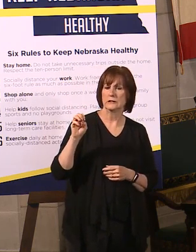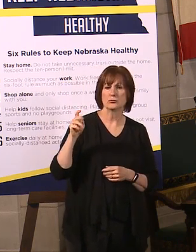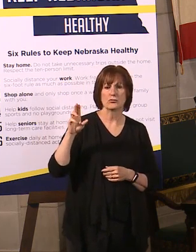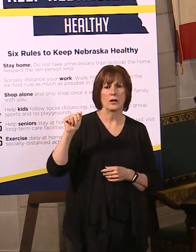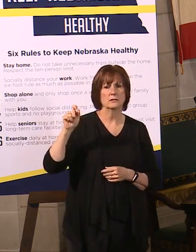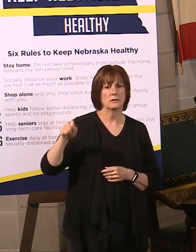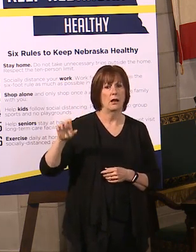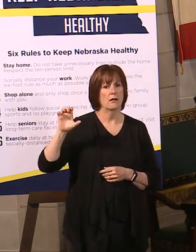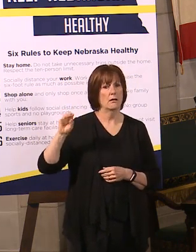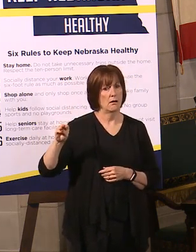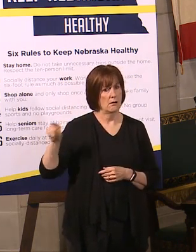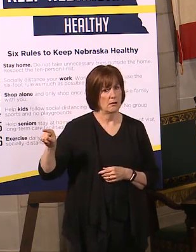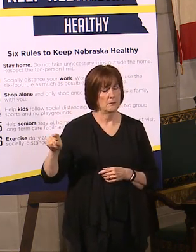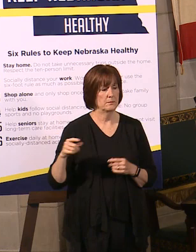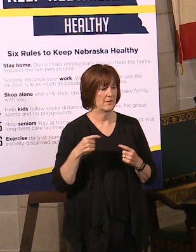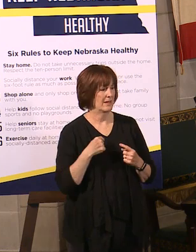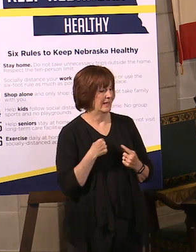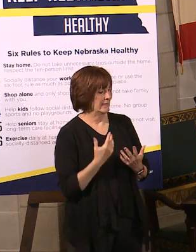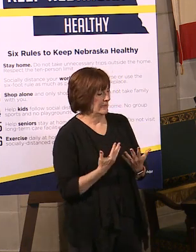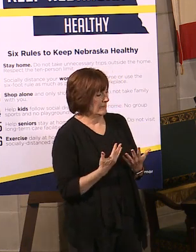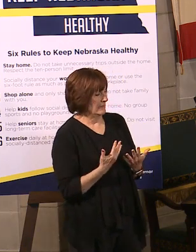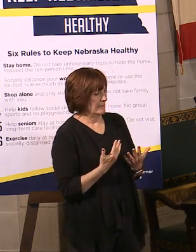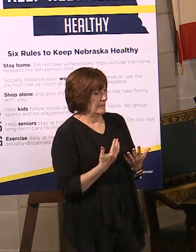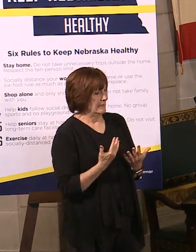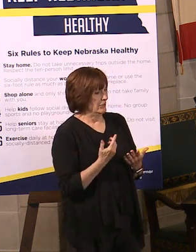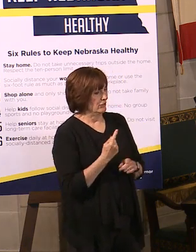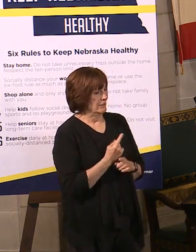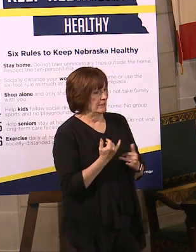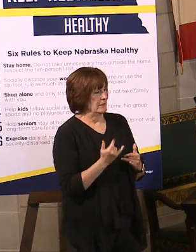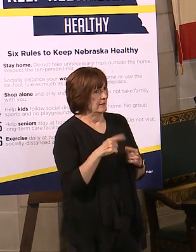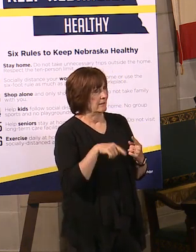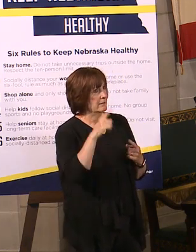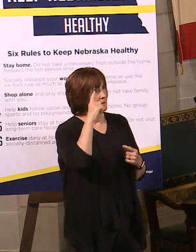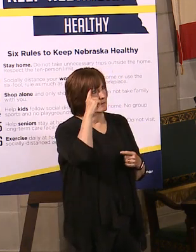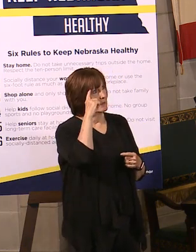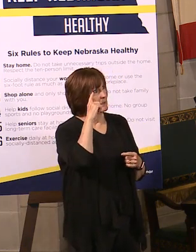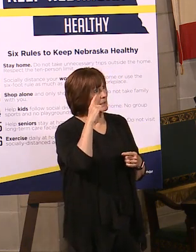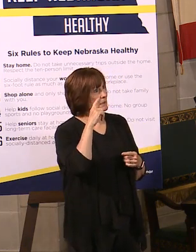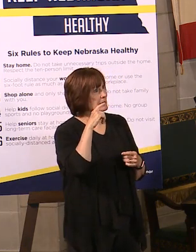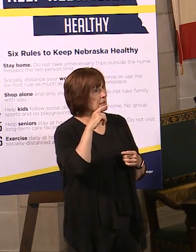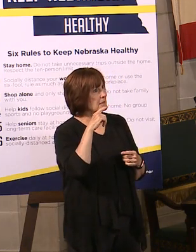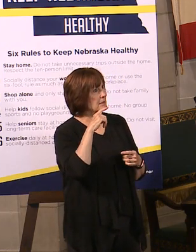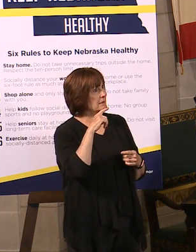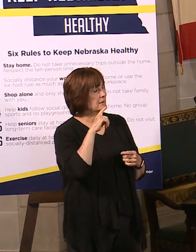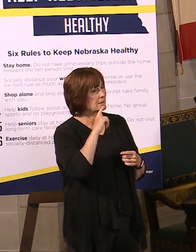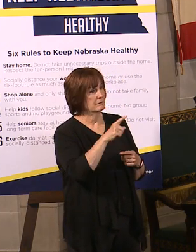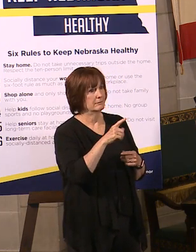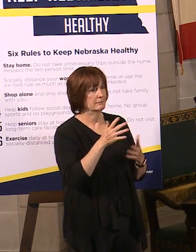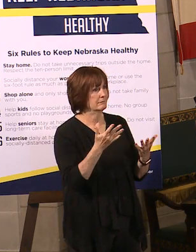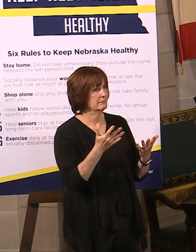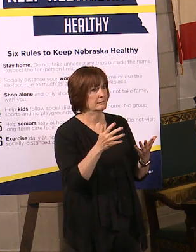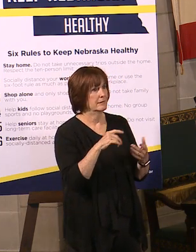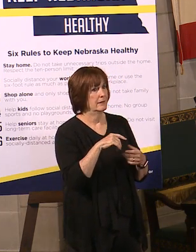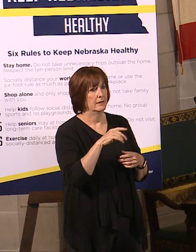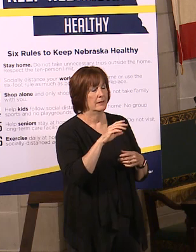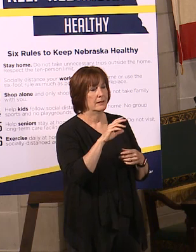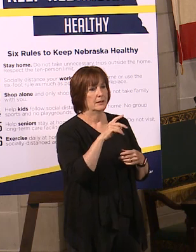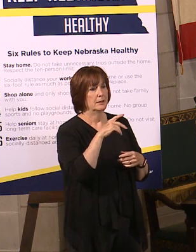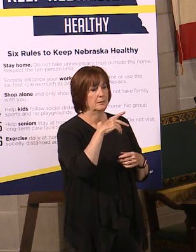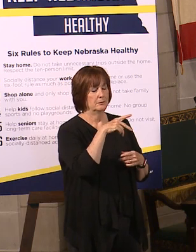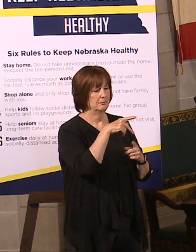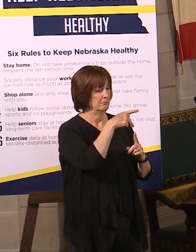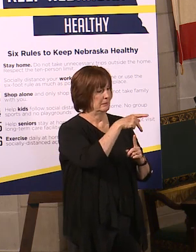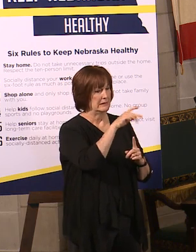testnebraska.com tests are. Off the top of my head, I cannot tell you that. It's a polymerase chain reaction machine. So this is not new technology. This is the